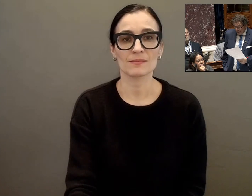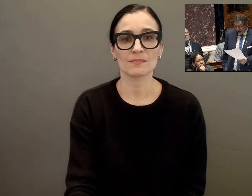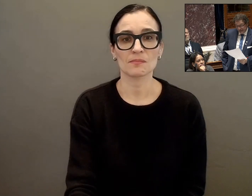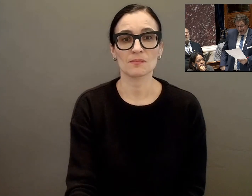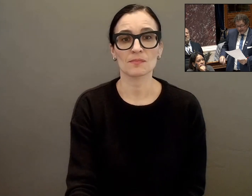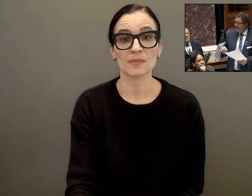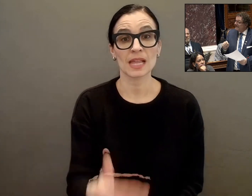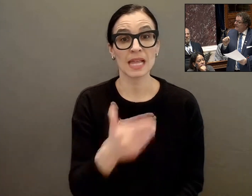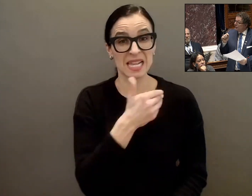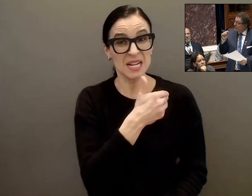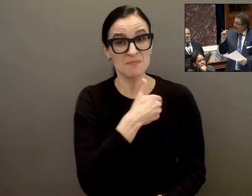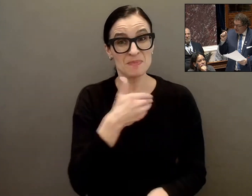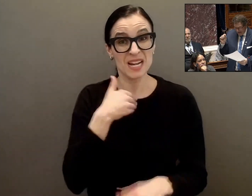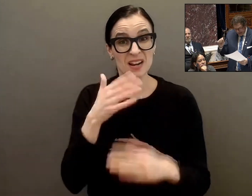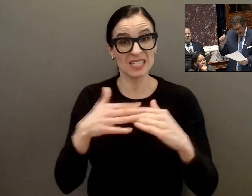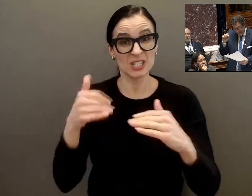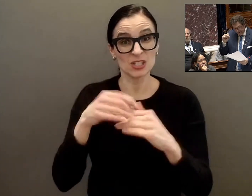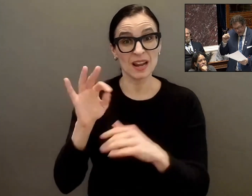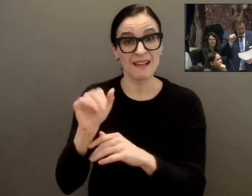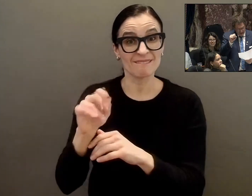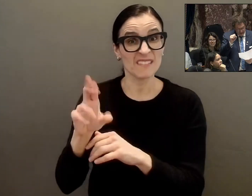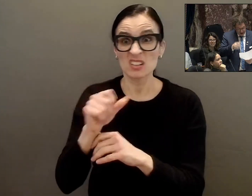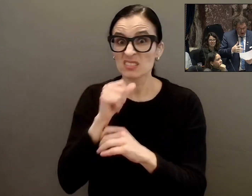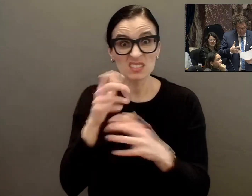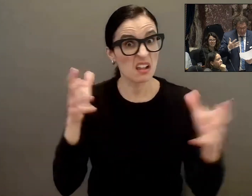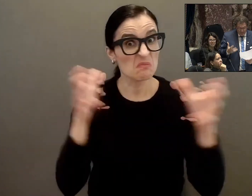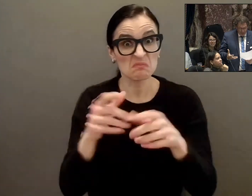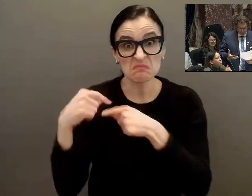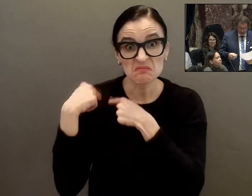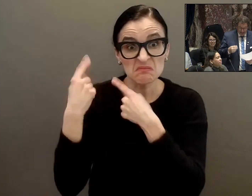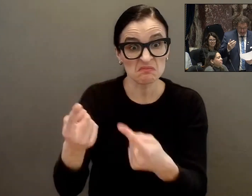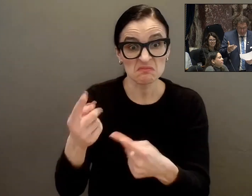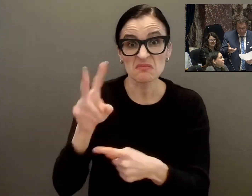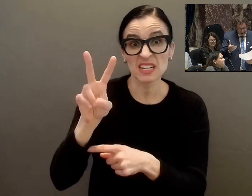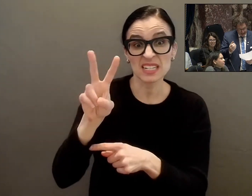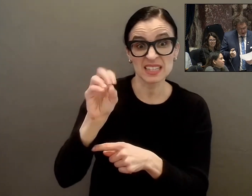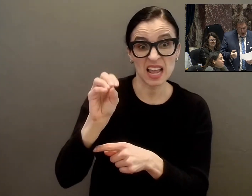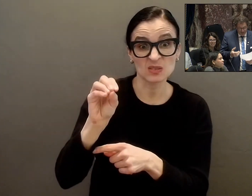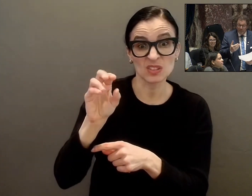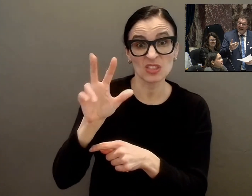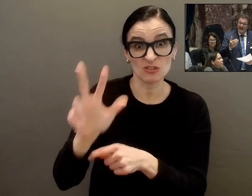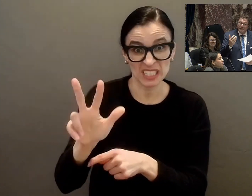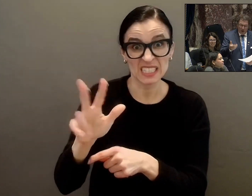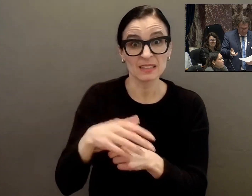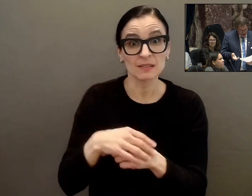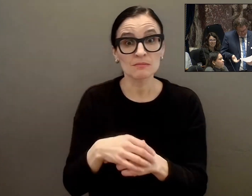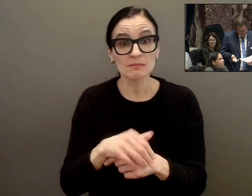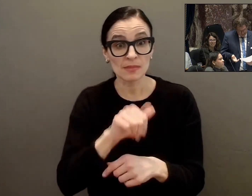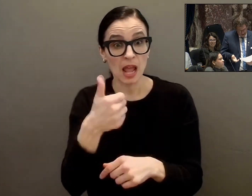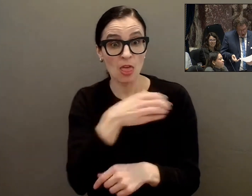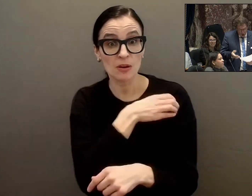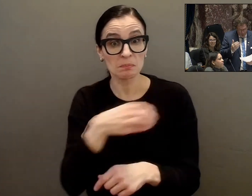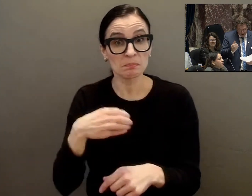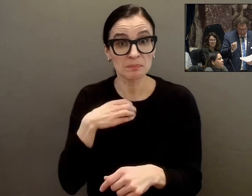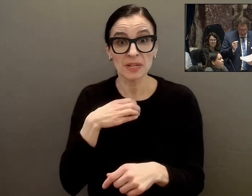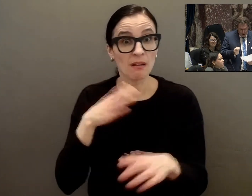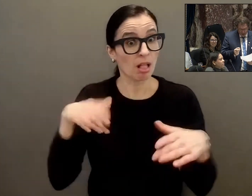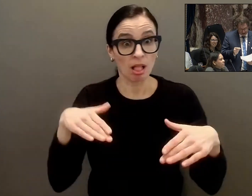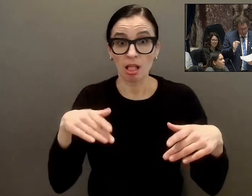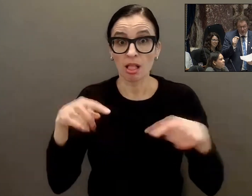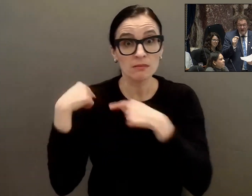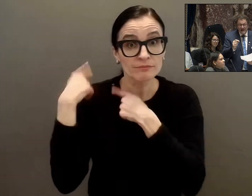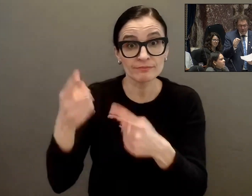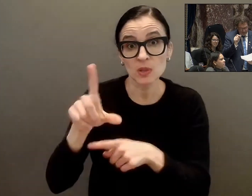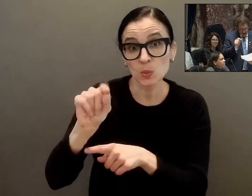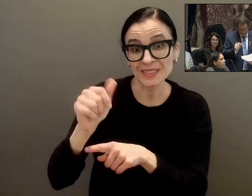Legislative Initiatives hasn't met since 2010. This government refuses to let the public in on their plans for our province. No wonder they're known